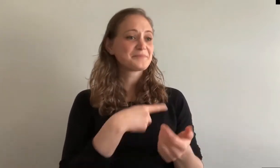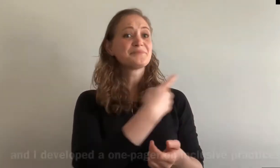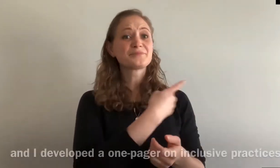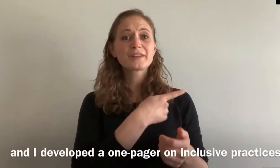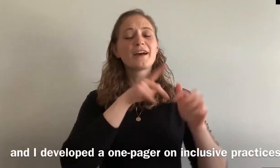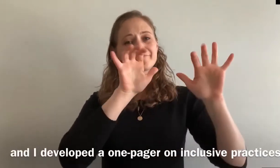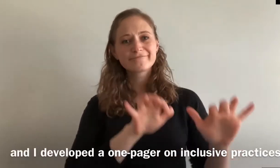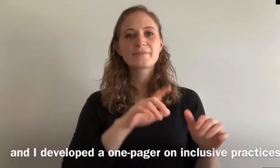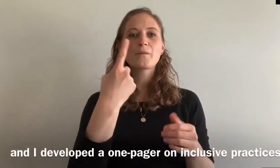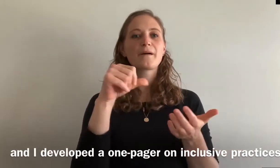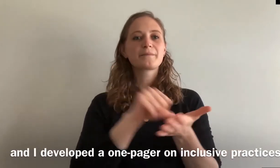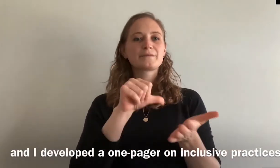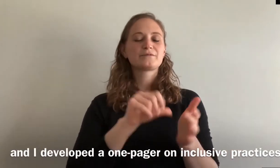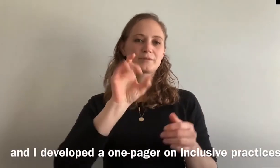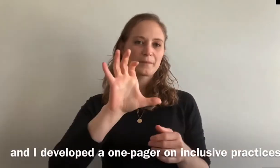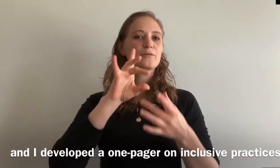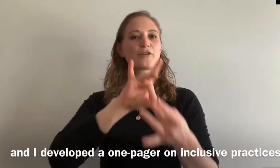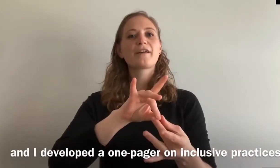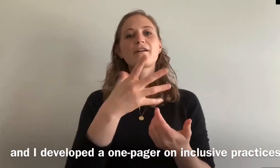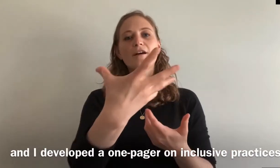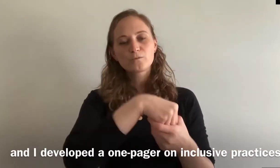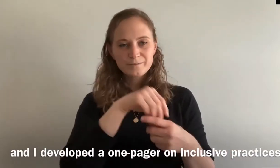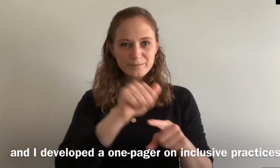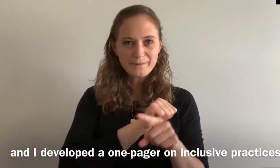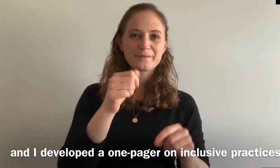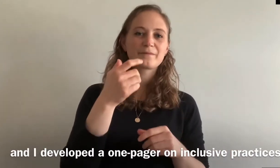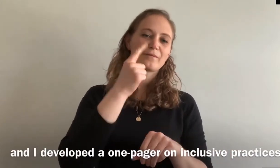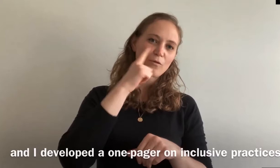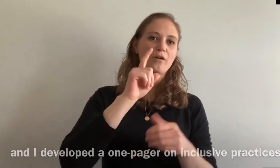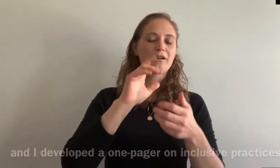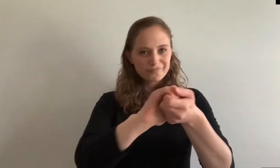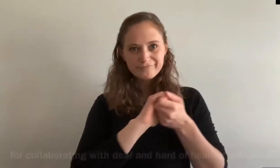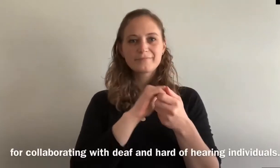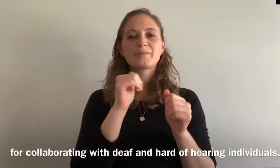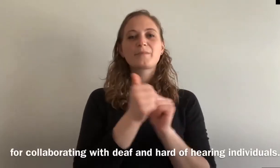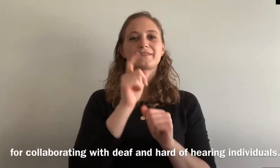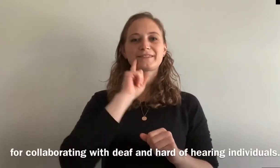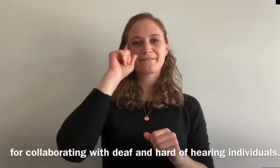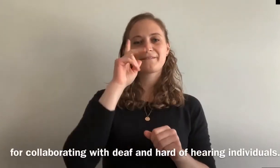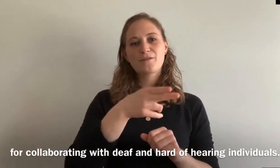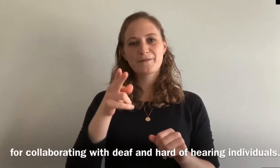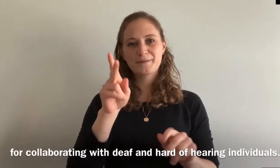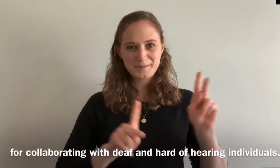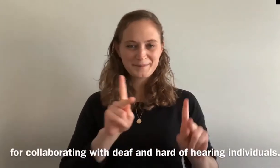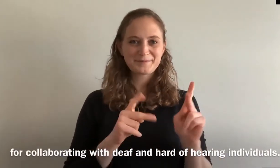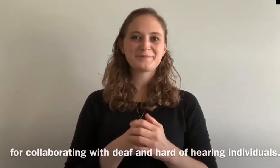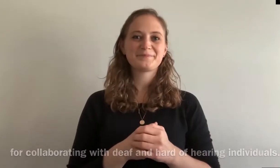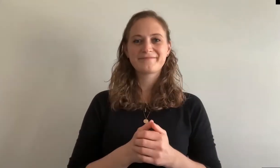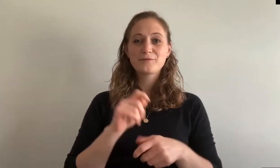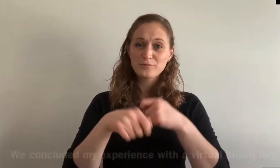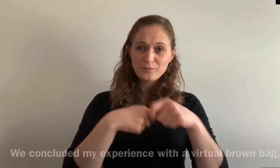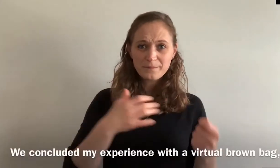intern from Uganda, and I developed a one-pager on inclusive practices for collaborating with deaf and hard of